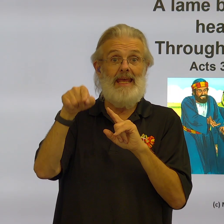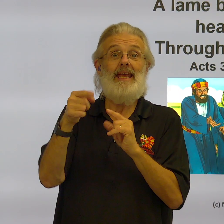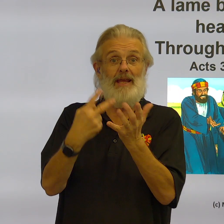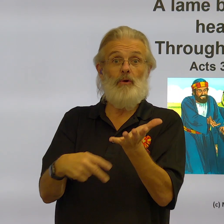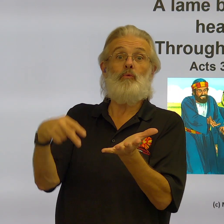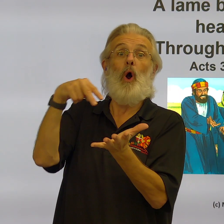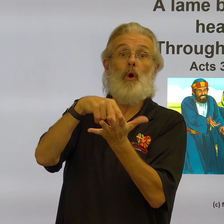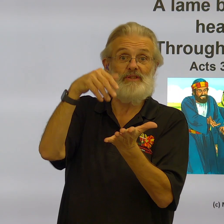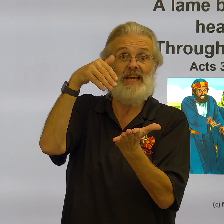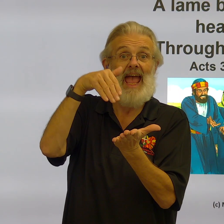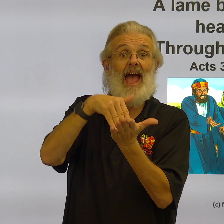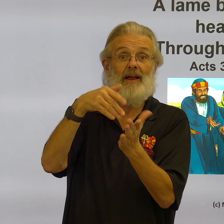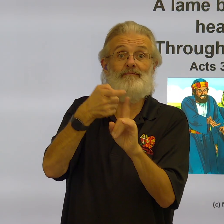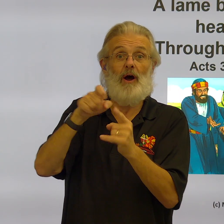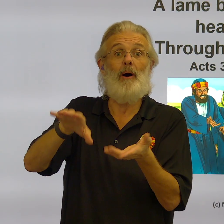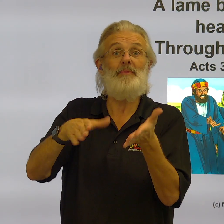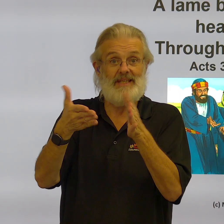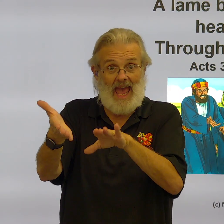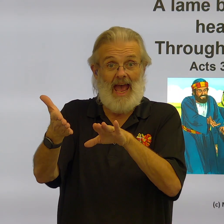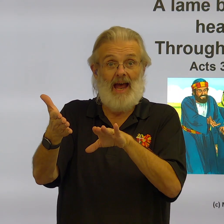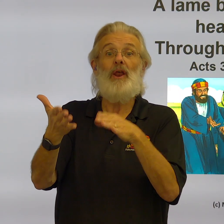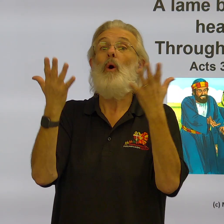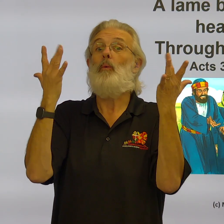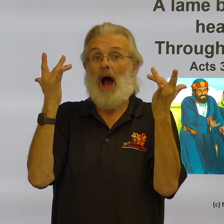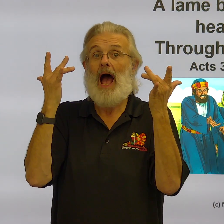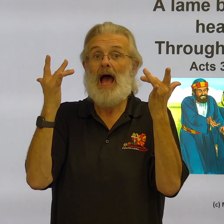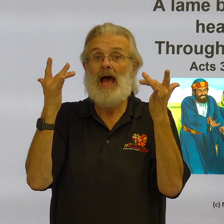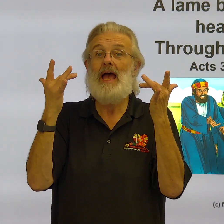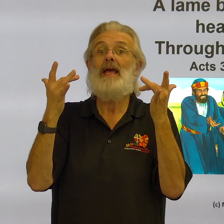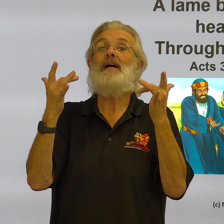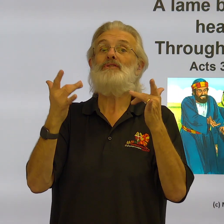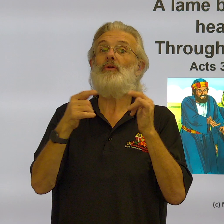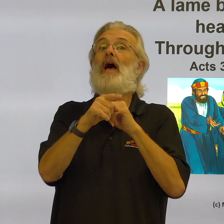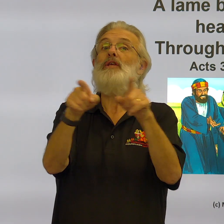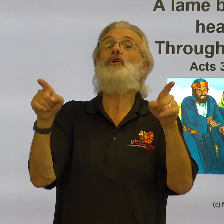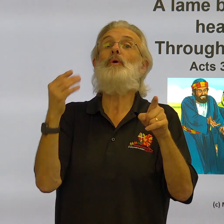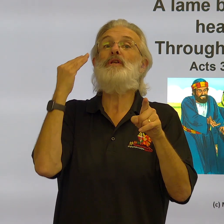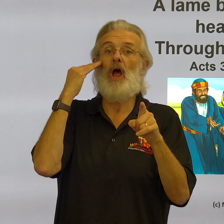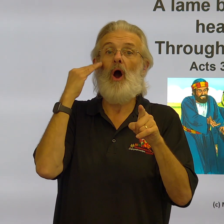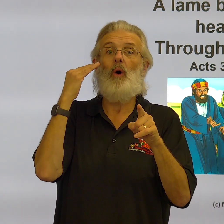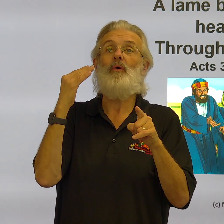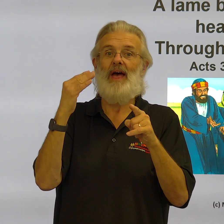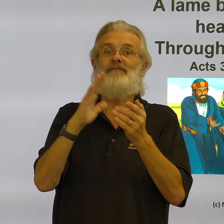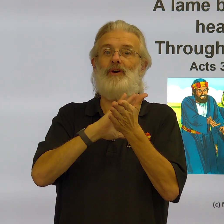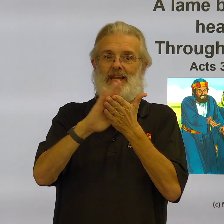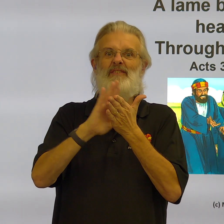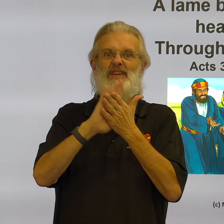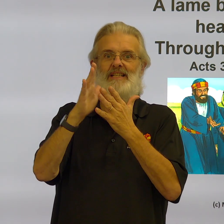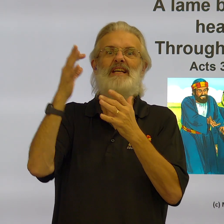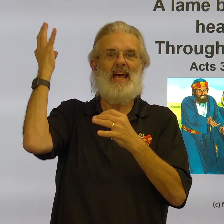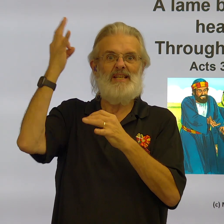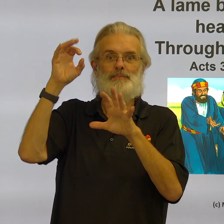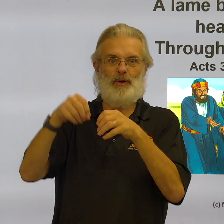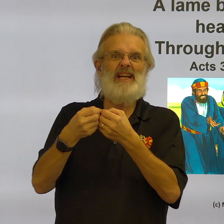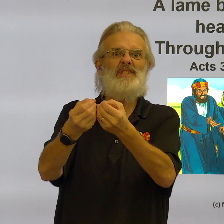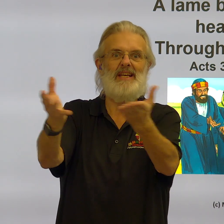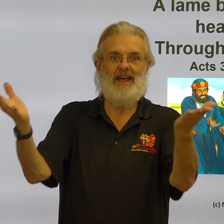he rose again from the dead. Why? So that you would know that forgiveness is preached and given